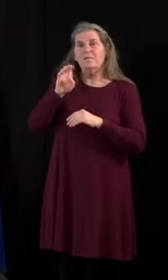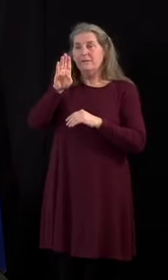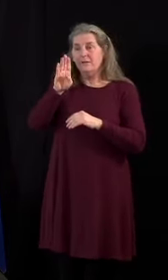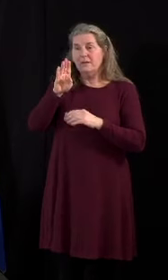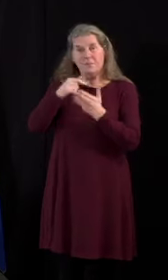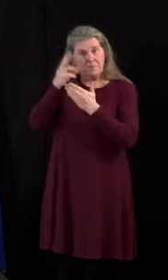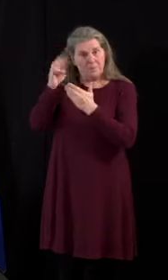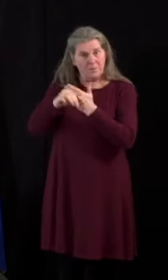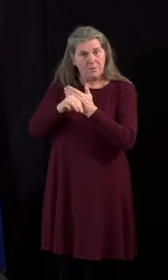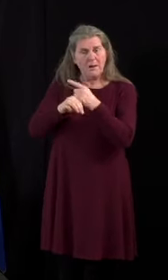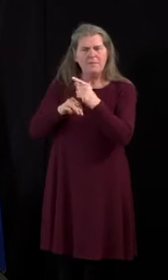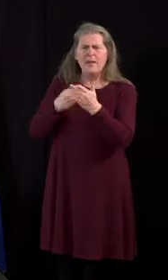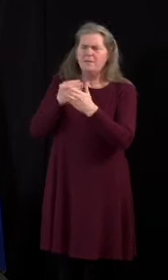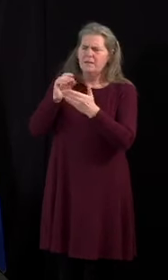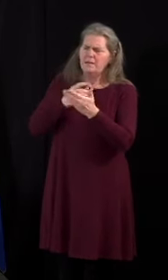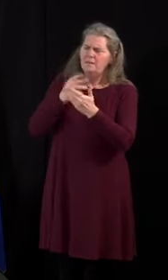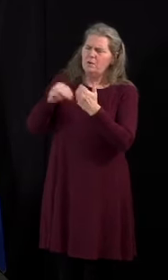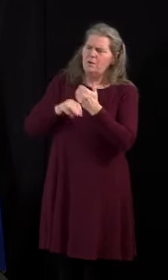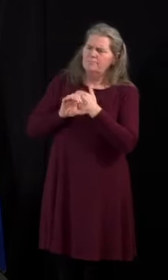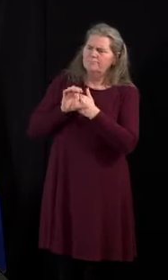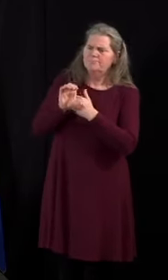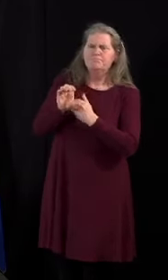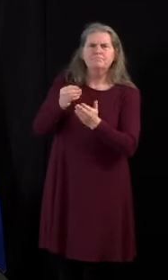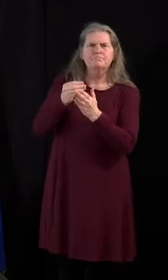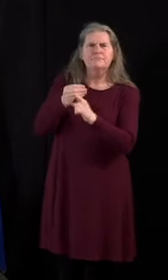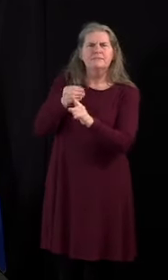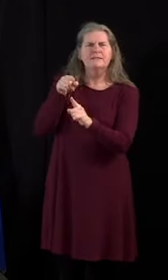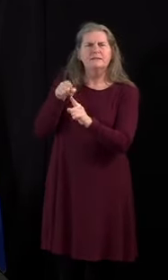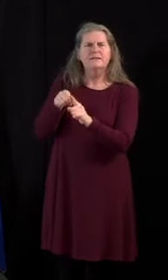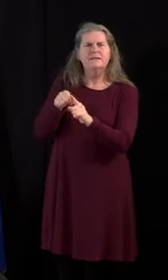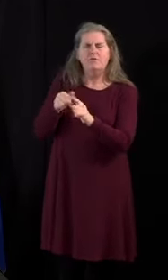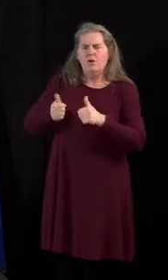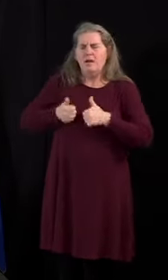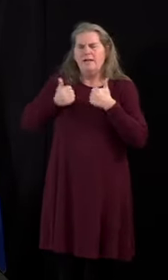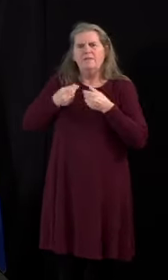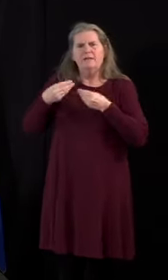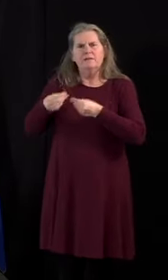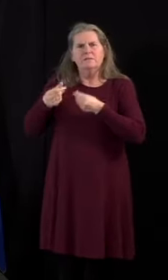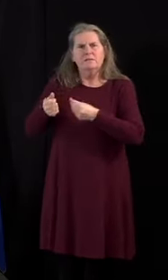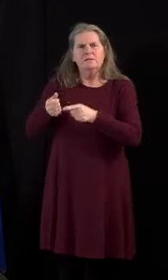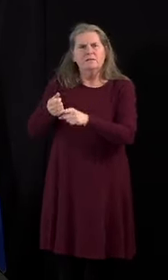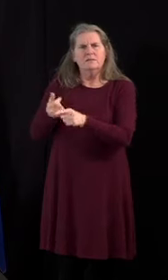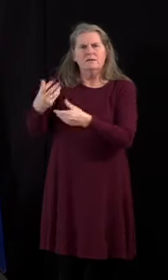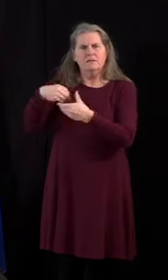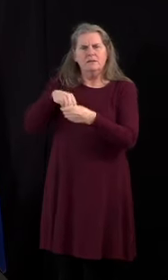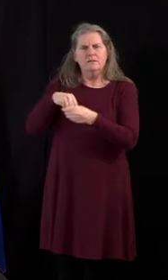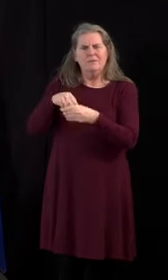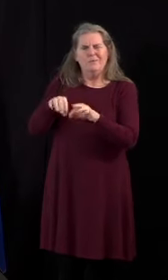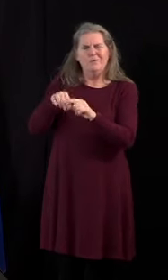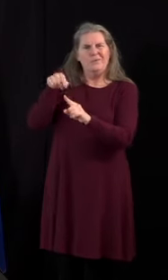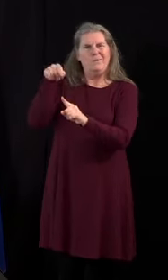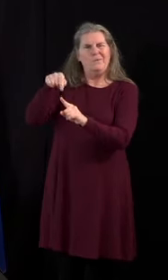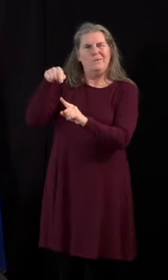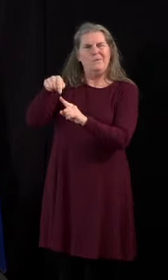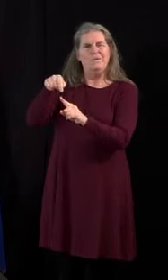which provides people with the funds for living expenses, is key.